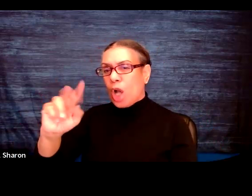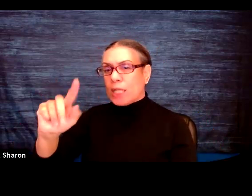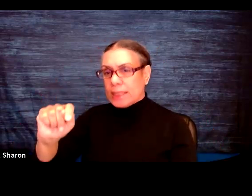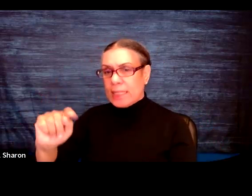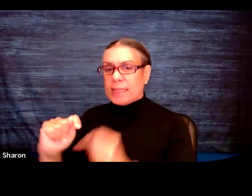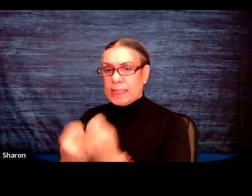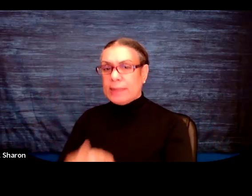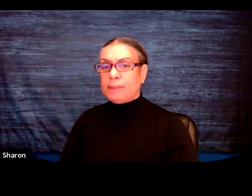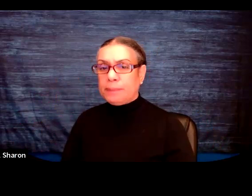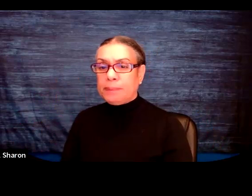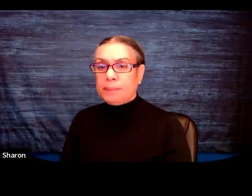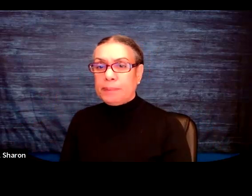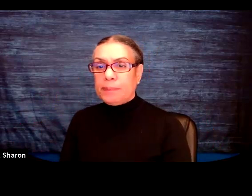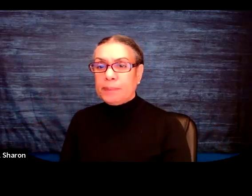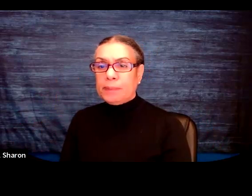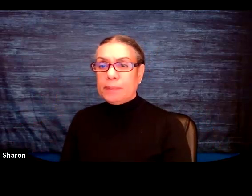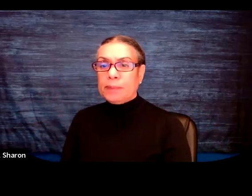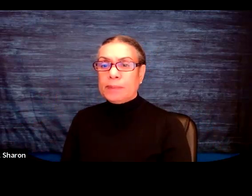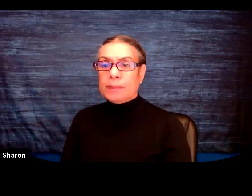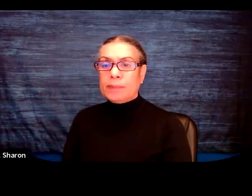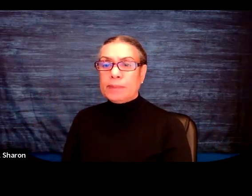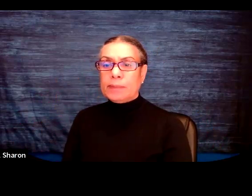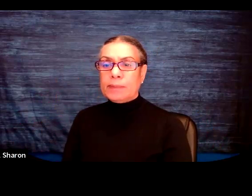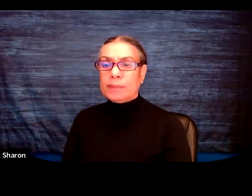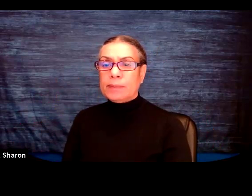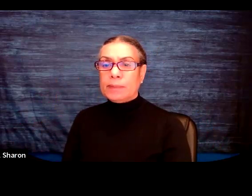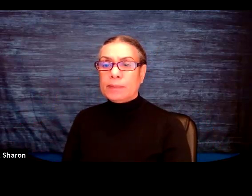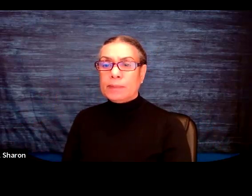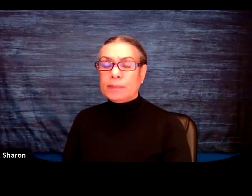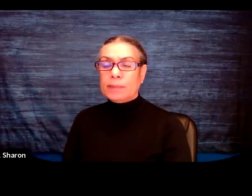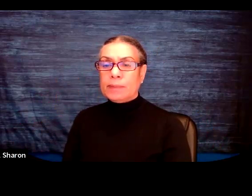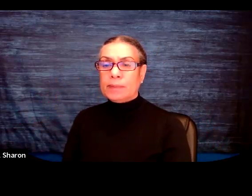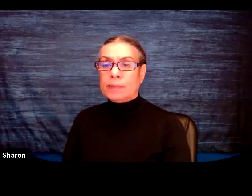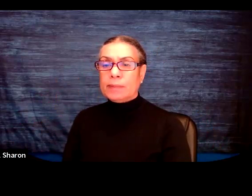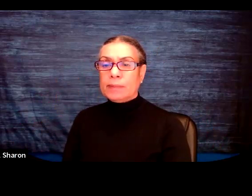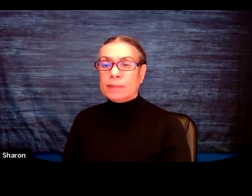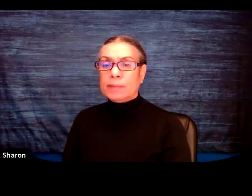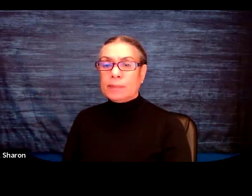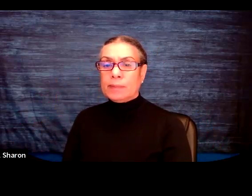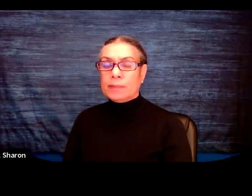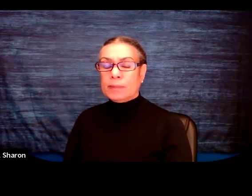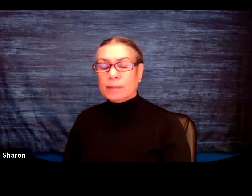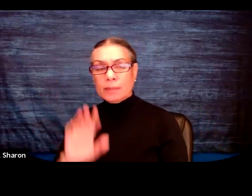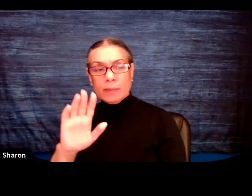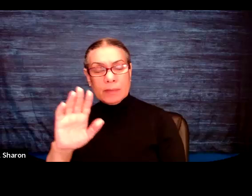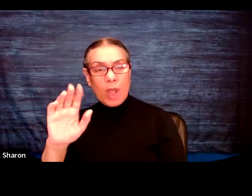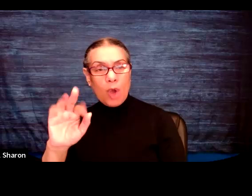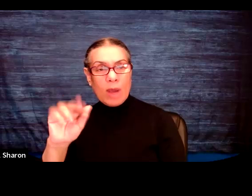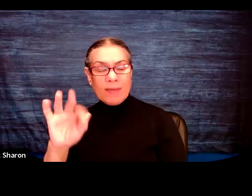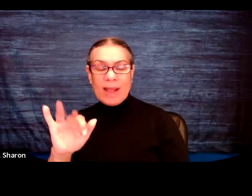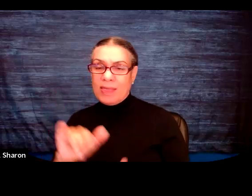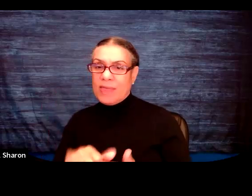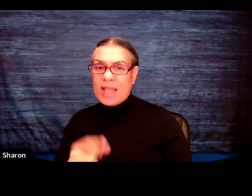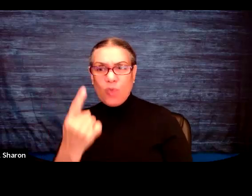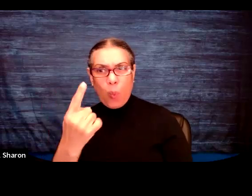Porque es mucho para una sola persona en escuelas grandes. Because that could be a lot for